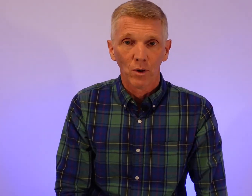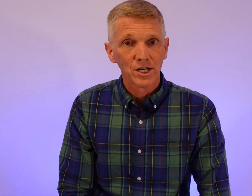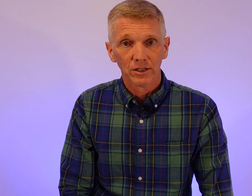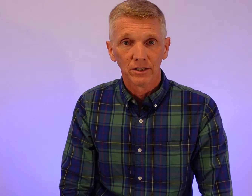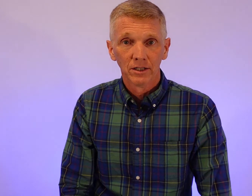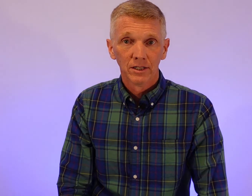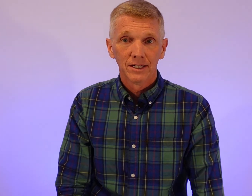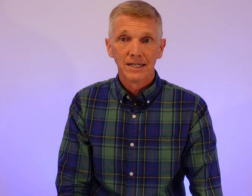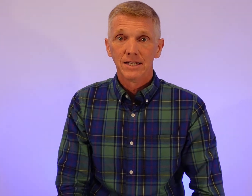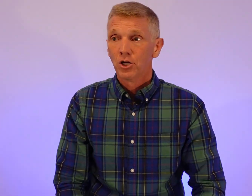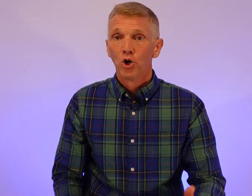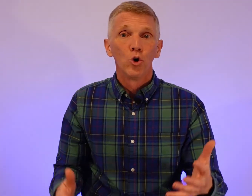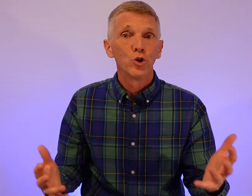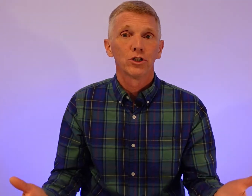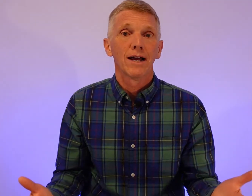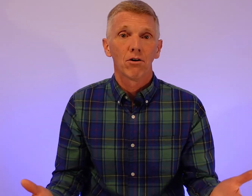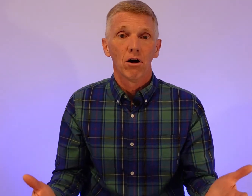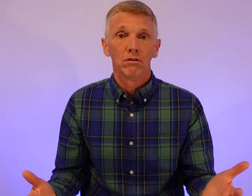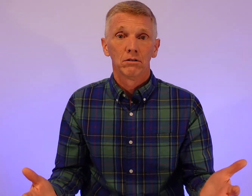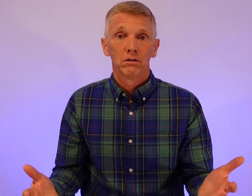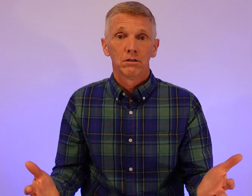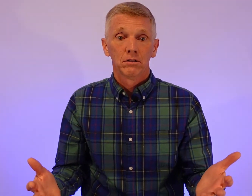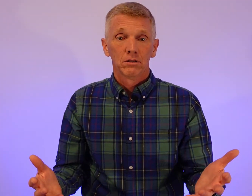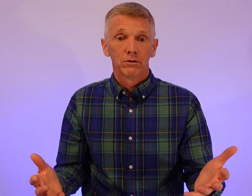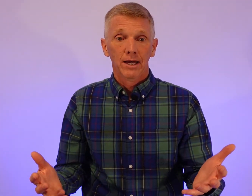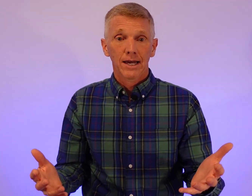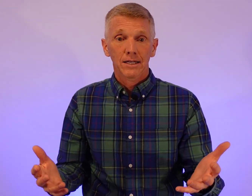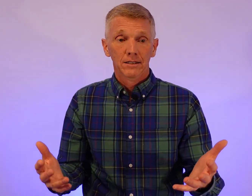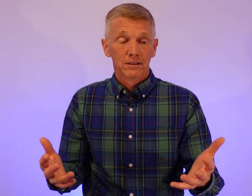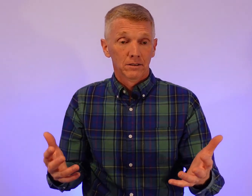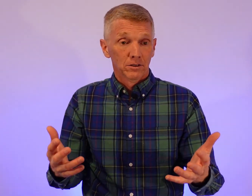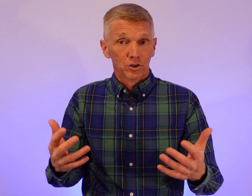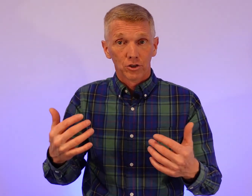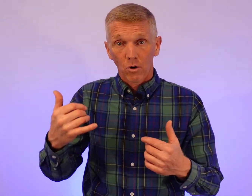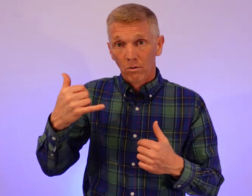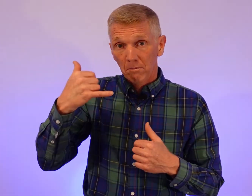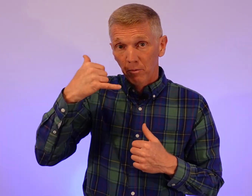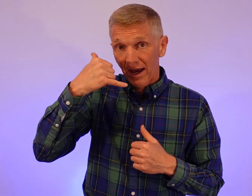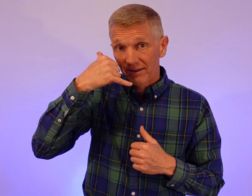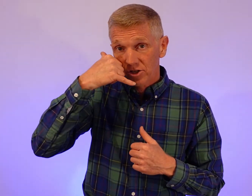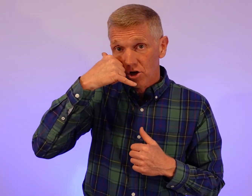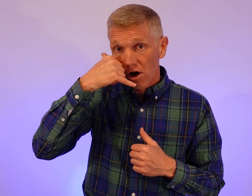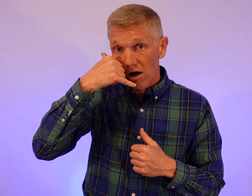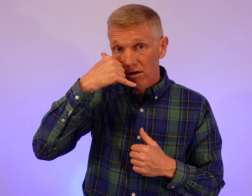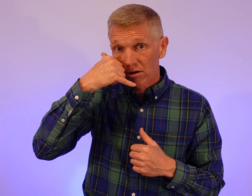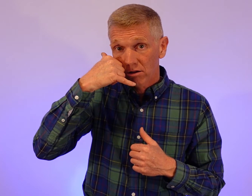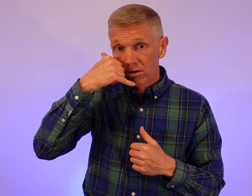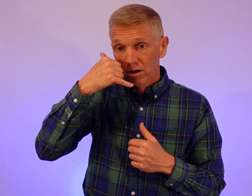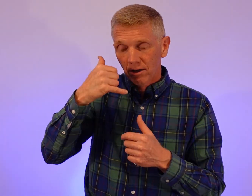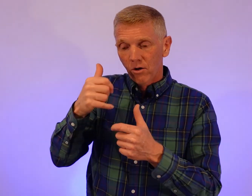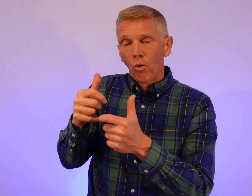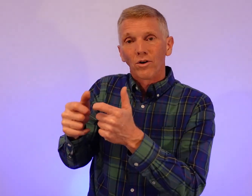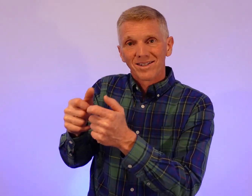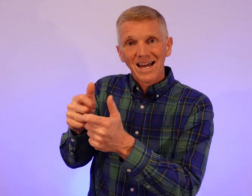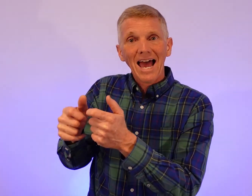situation, is who should I call? Okay, so remember we had this call or